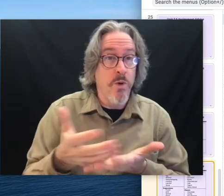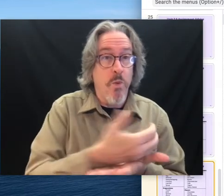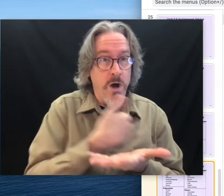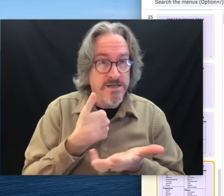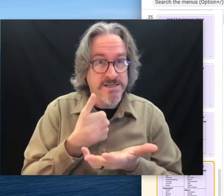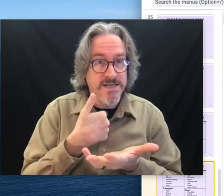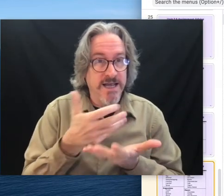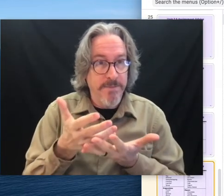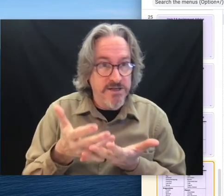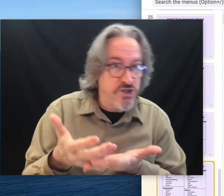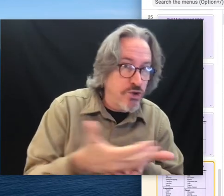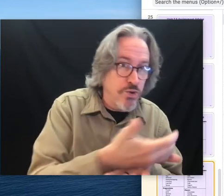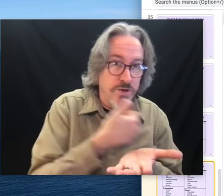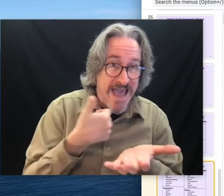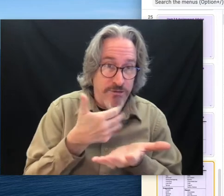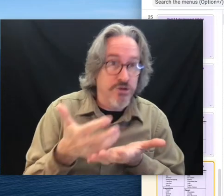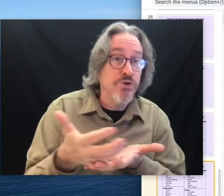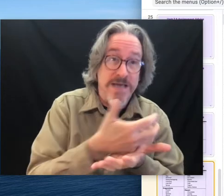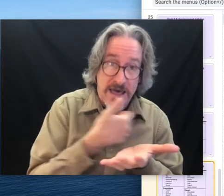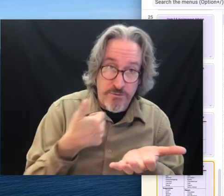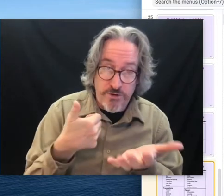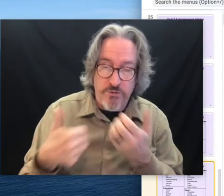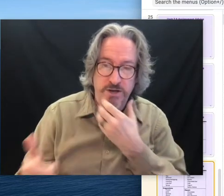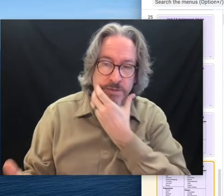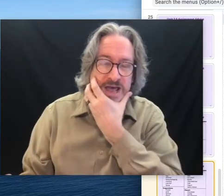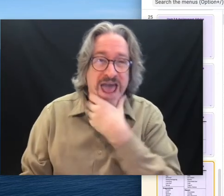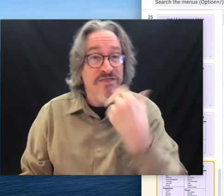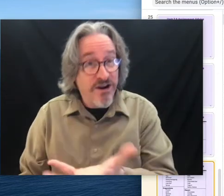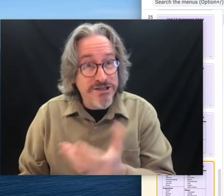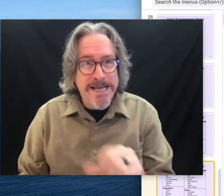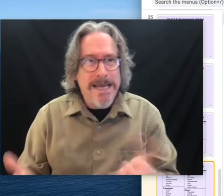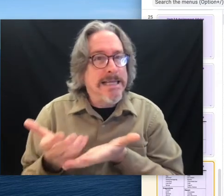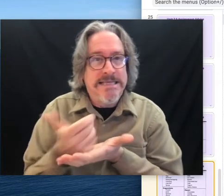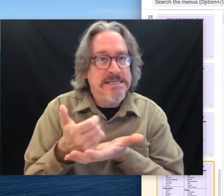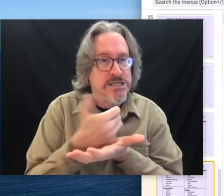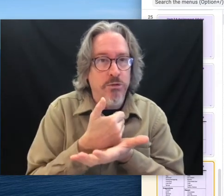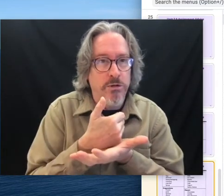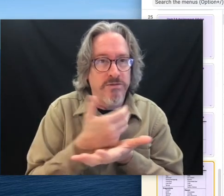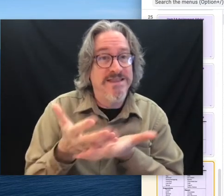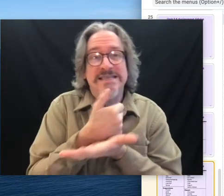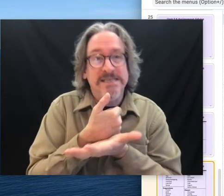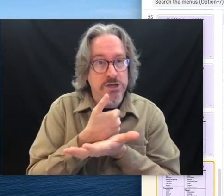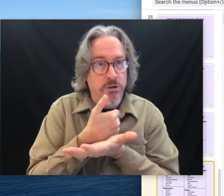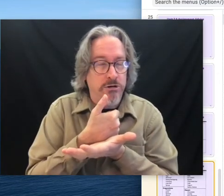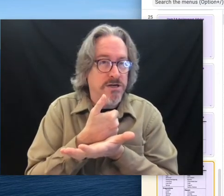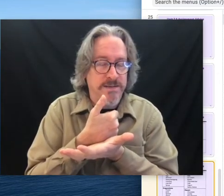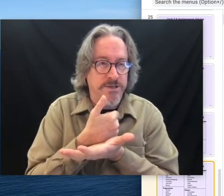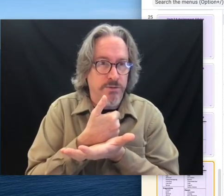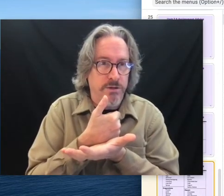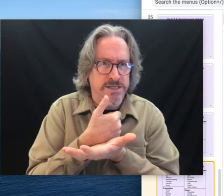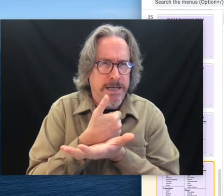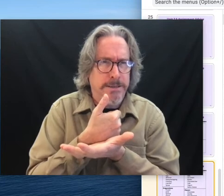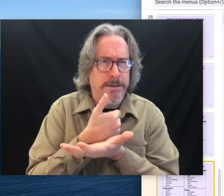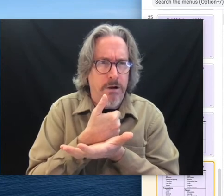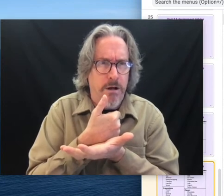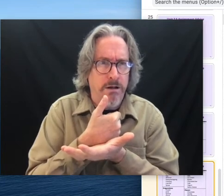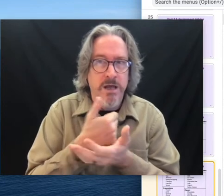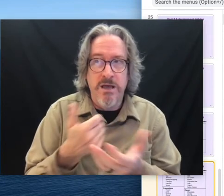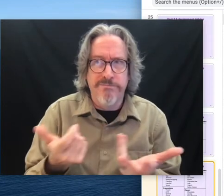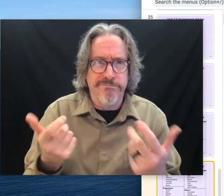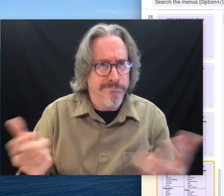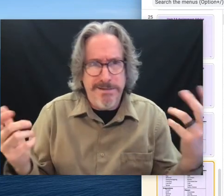do it once, it means to gather the cream. And they're saying that this is no longer acceptable. It's technically